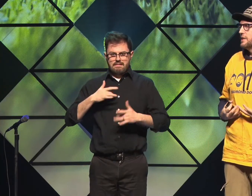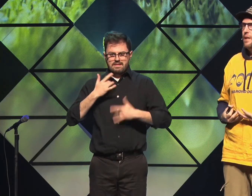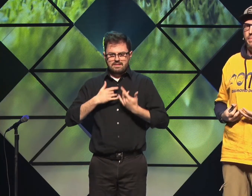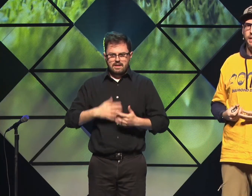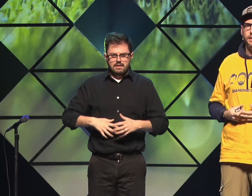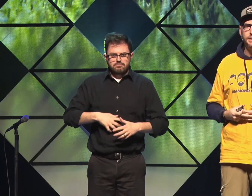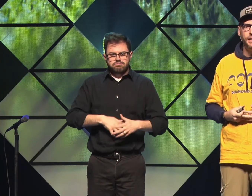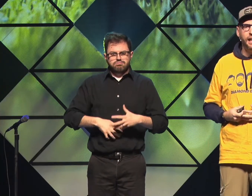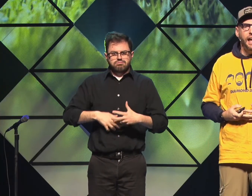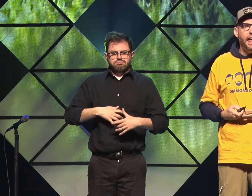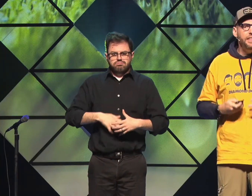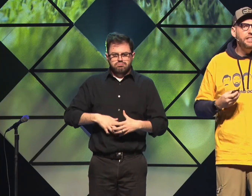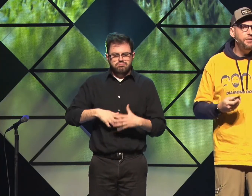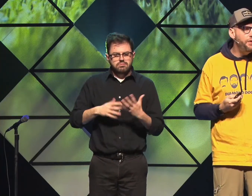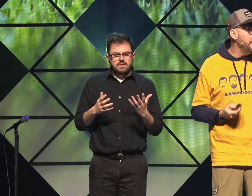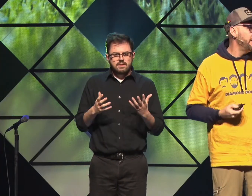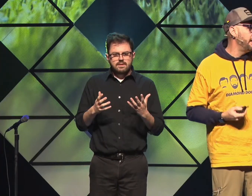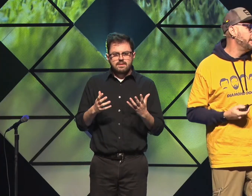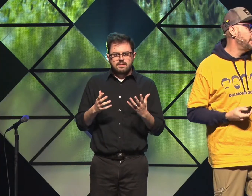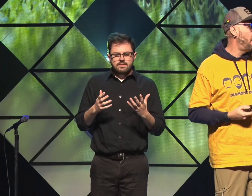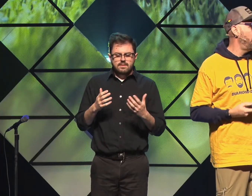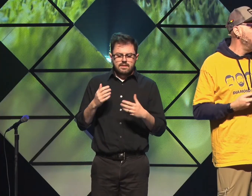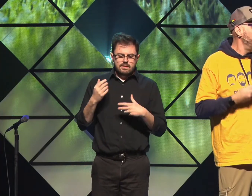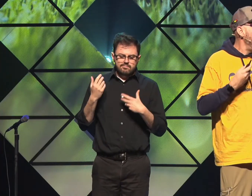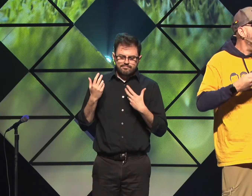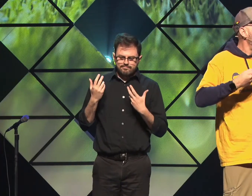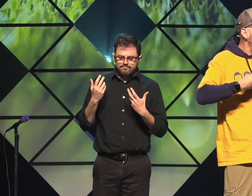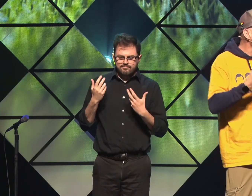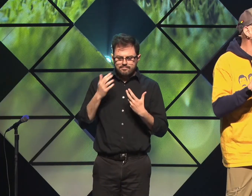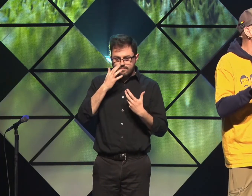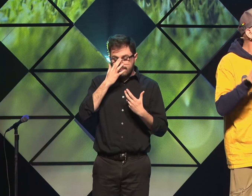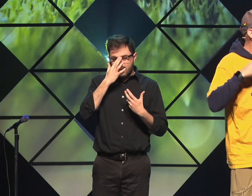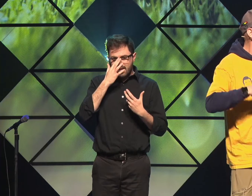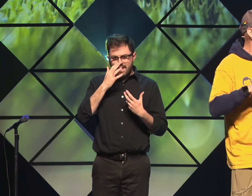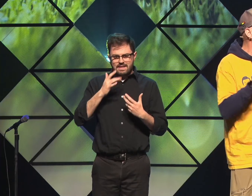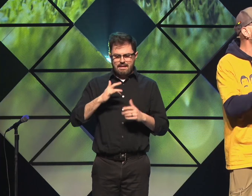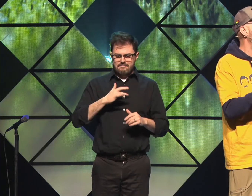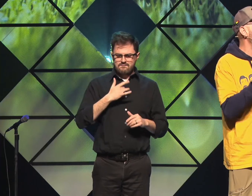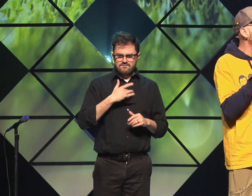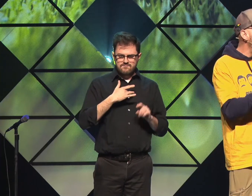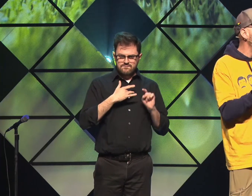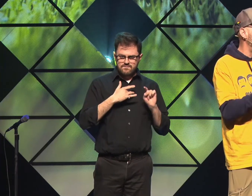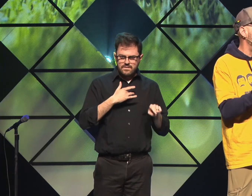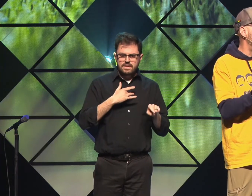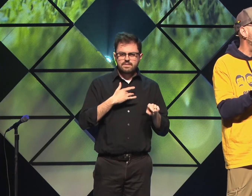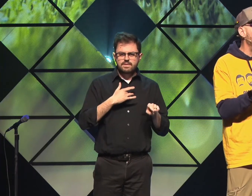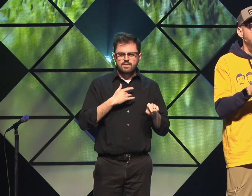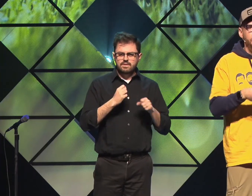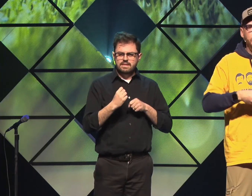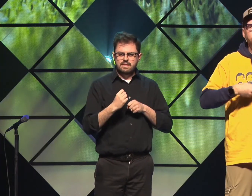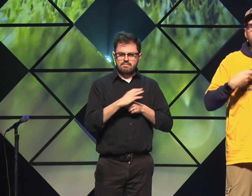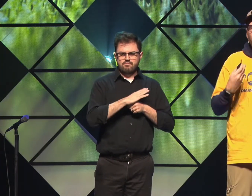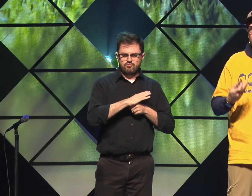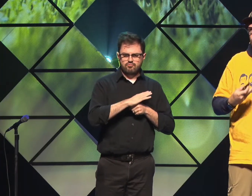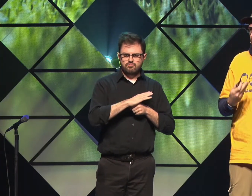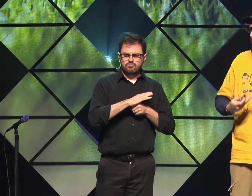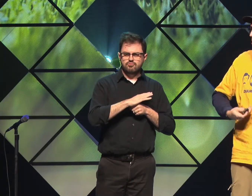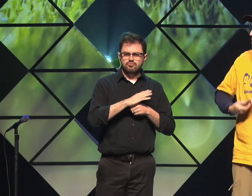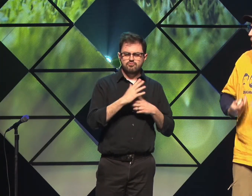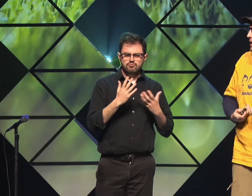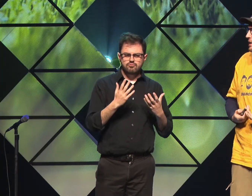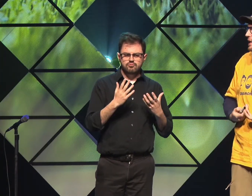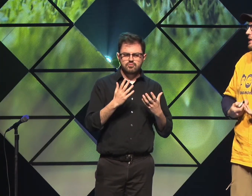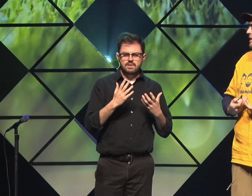our stomachs. And these feelings and then our feelings are influenced by those emotions, right? The